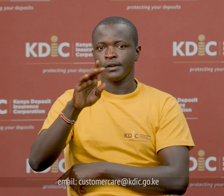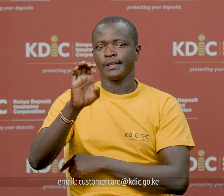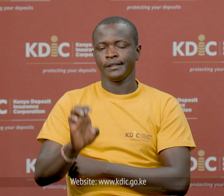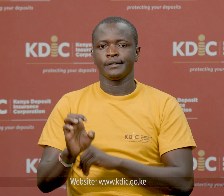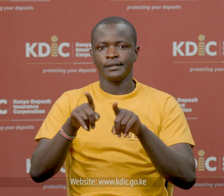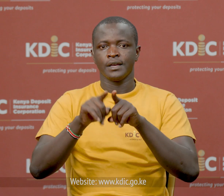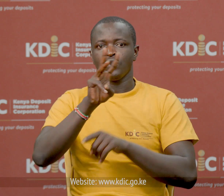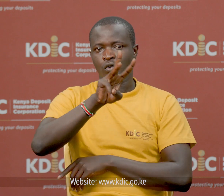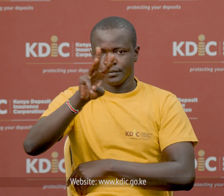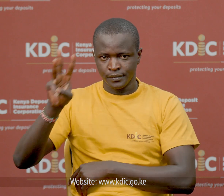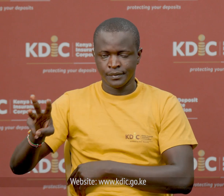customercare@kdic.go.ke. The website is